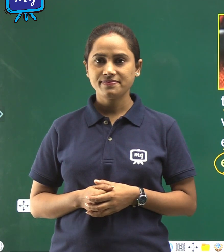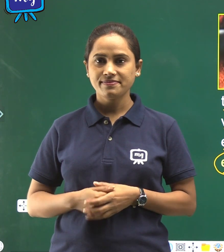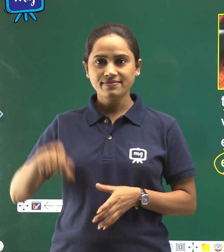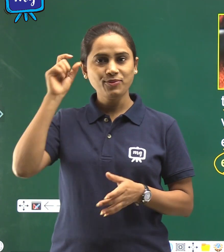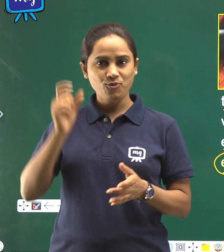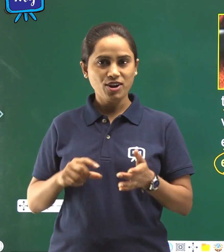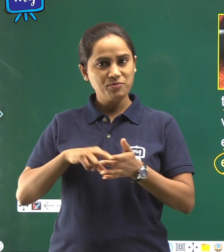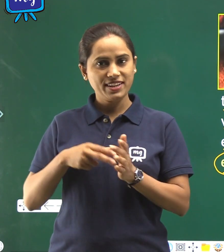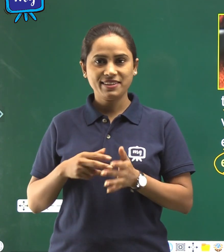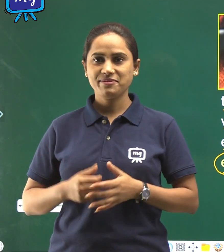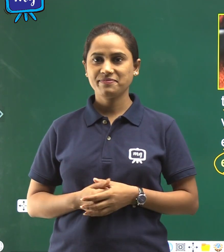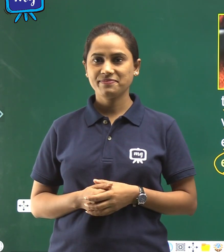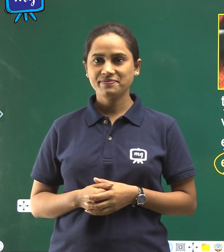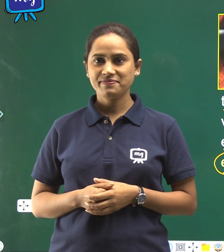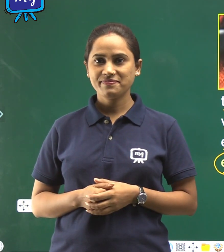Word meaning: